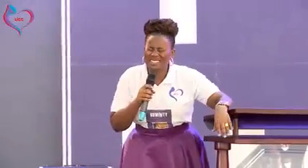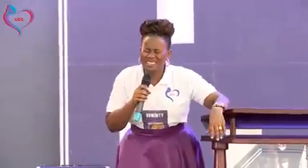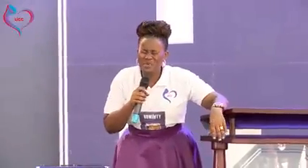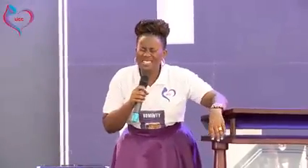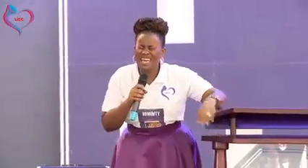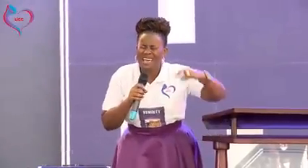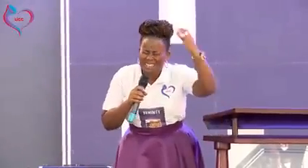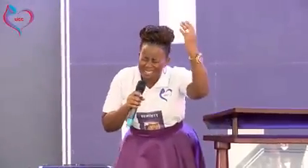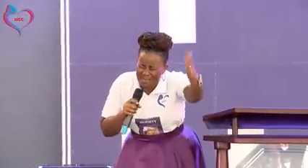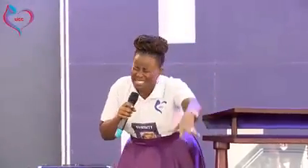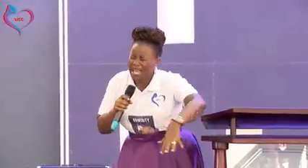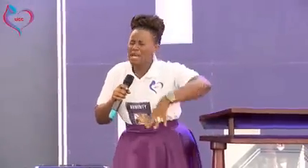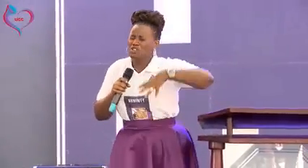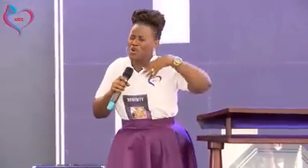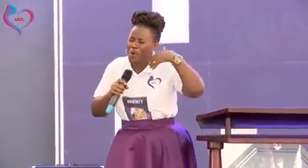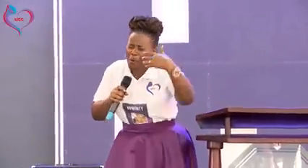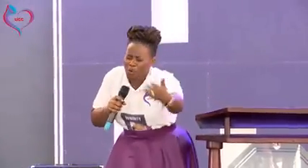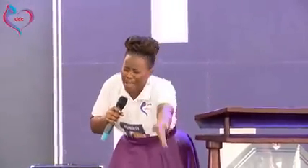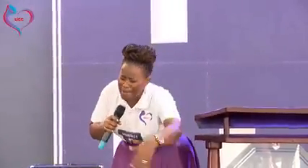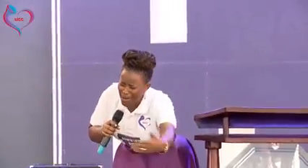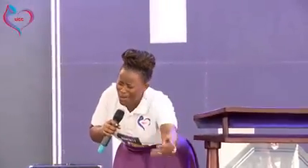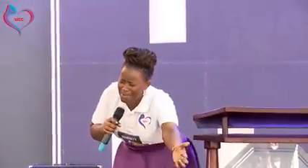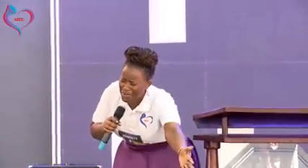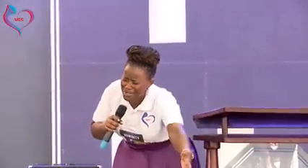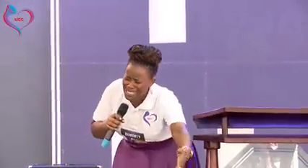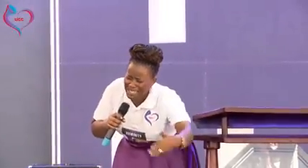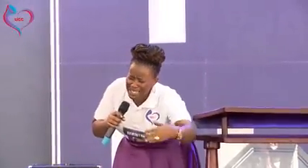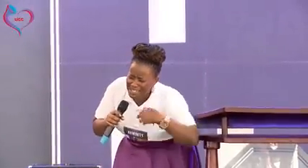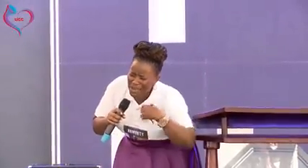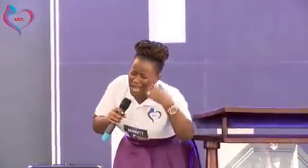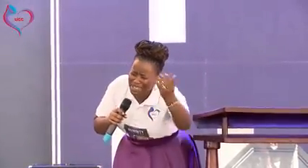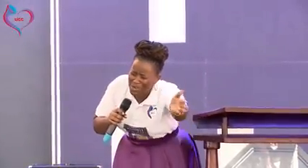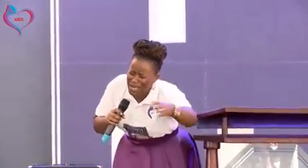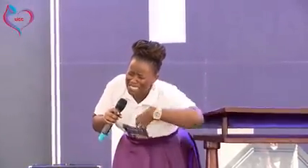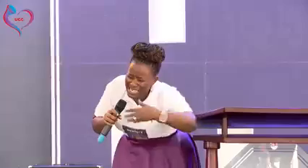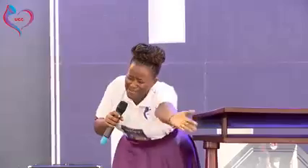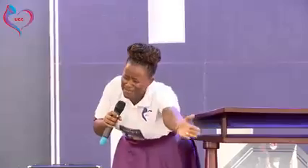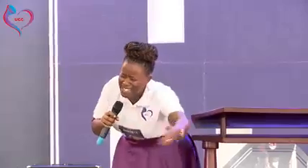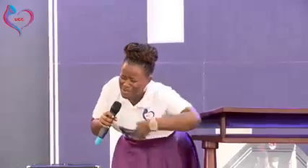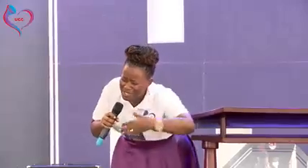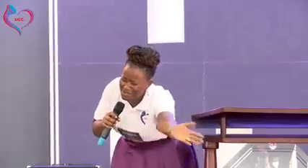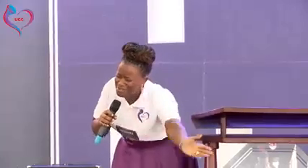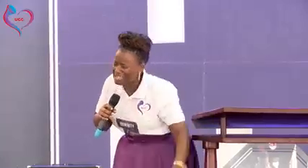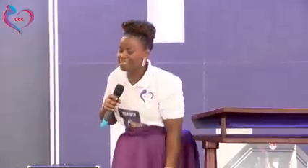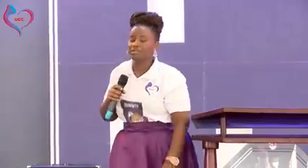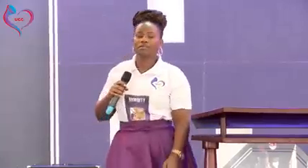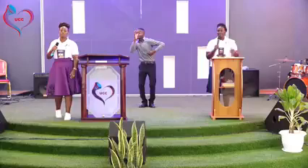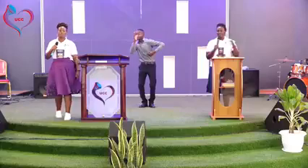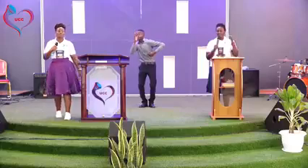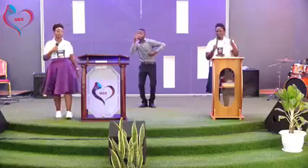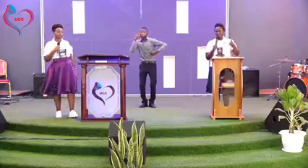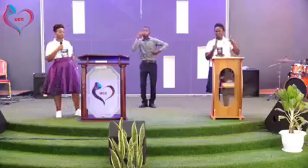and we say, zibili za maso go. Labango laba Christ, and then in your heart you perceive that you see